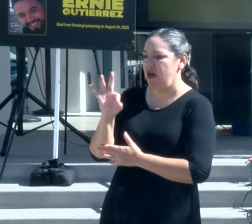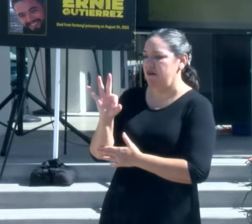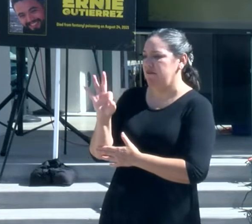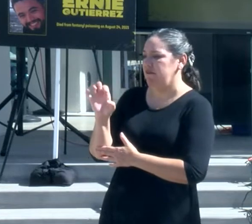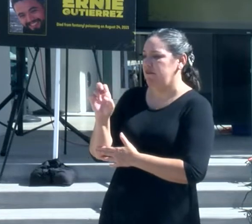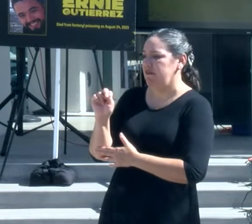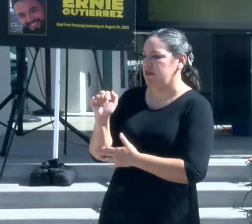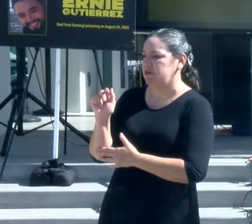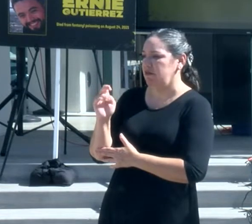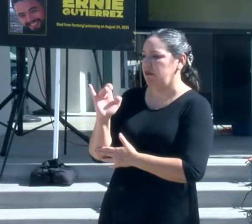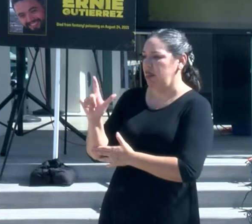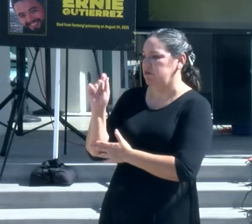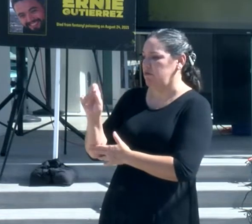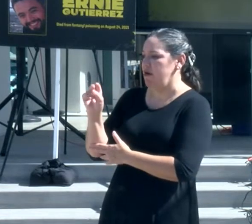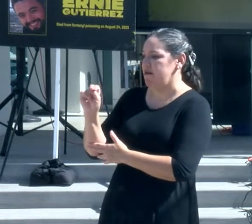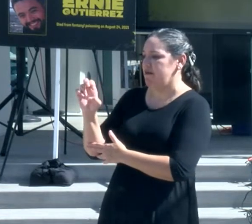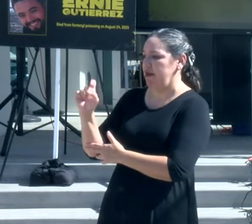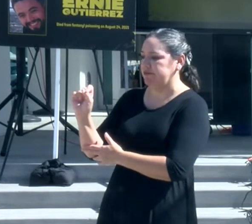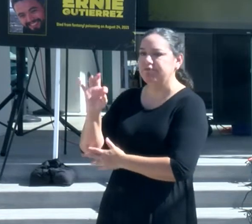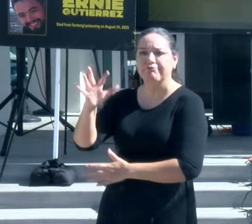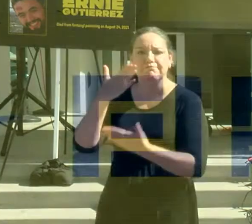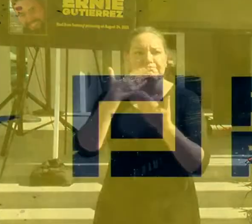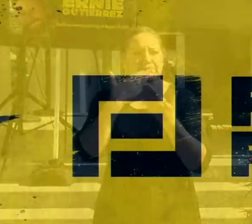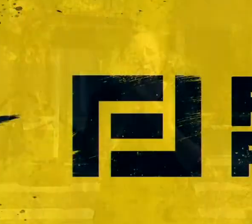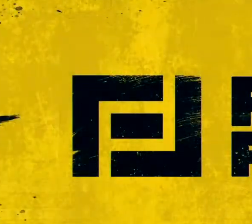facesoffentanyl.net. Thank you for being here today.